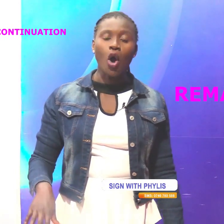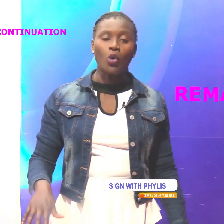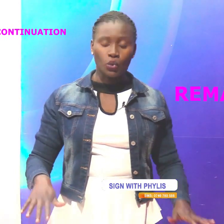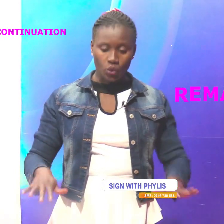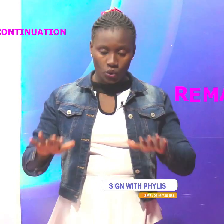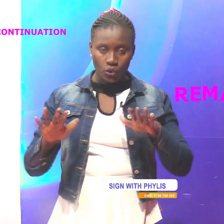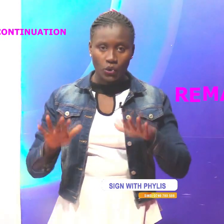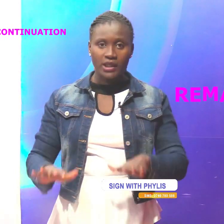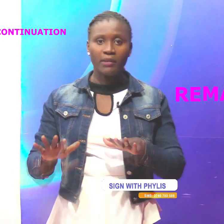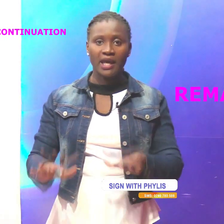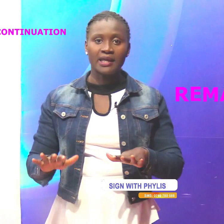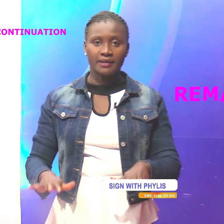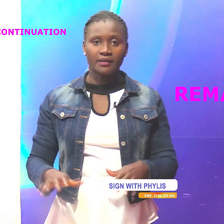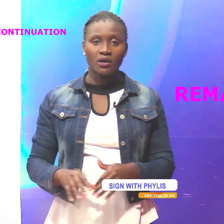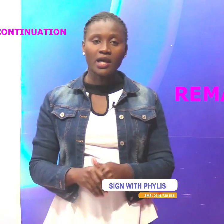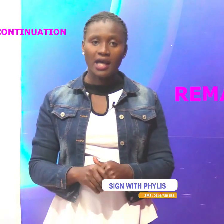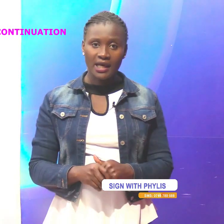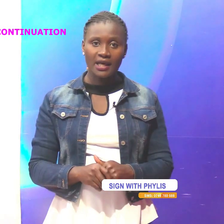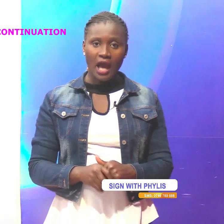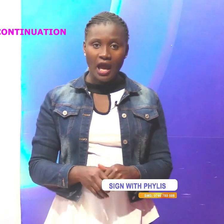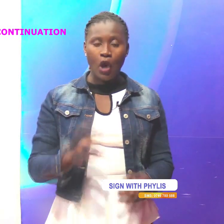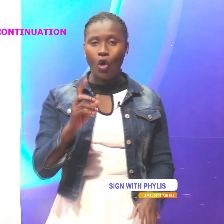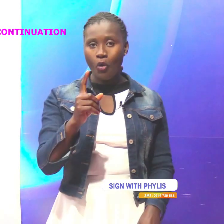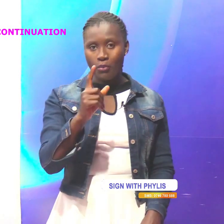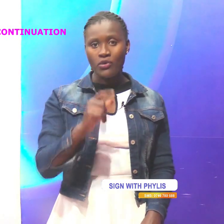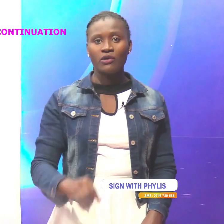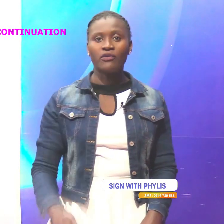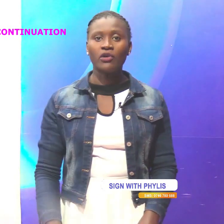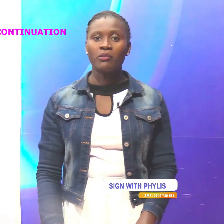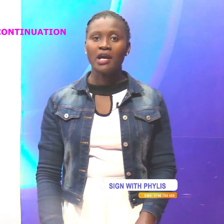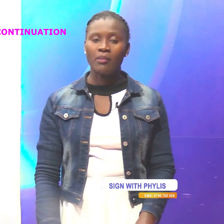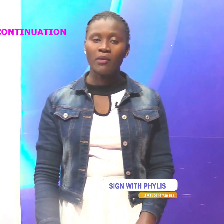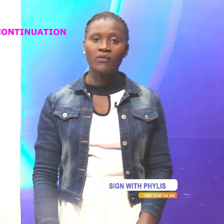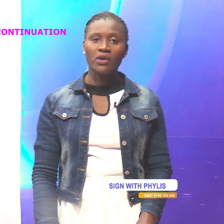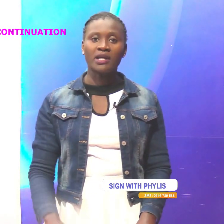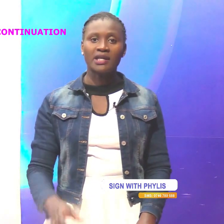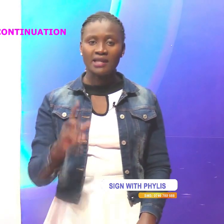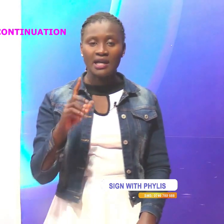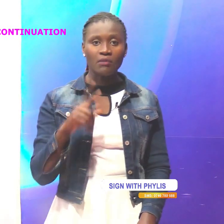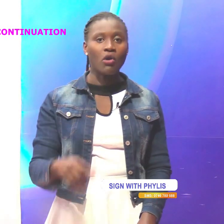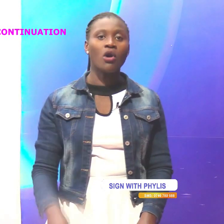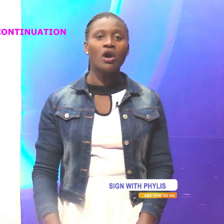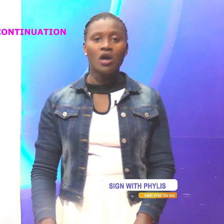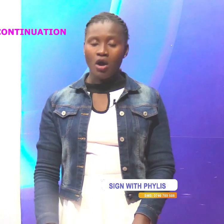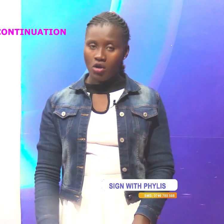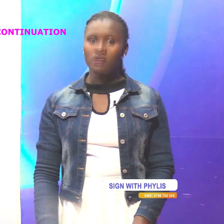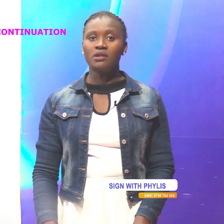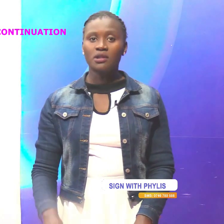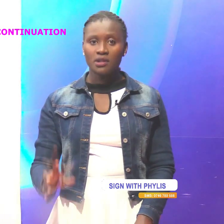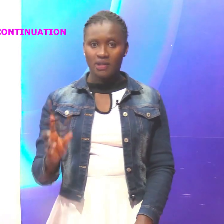or remain. Okay, I hope you are following me up my video, understanding more on the